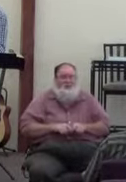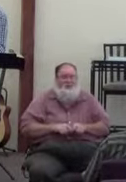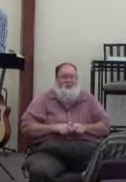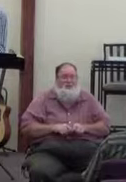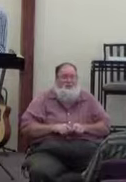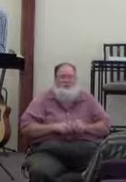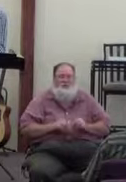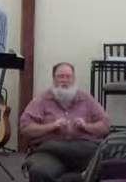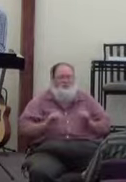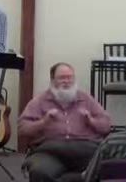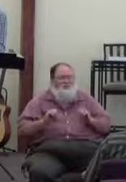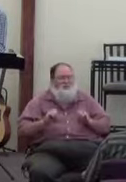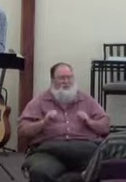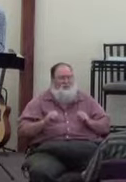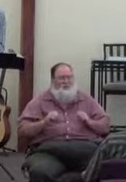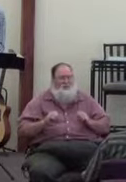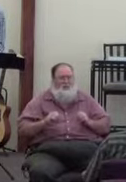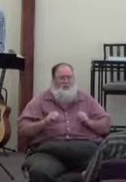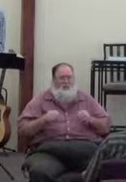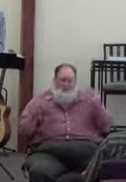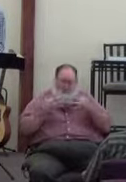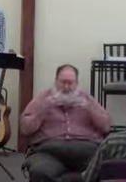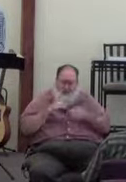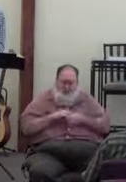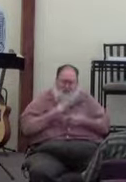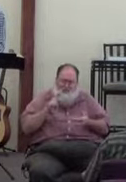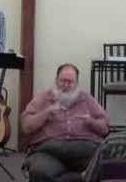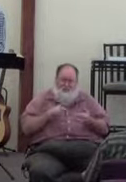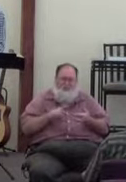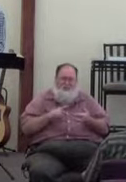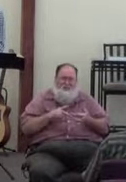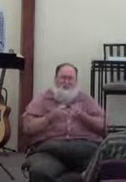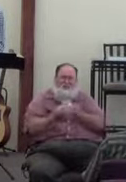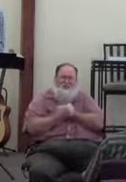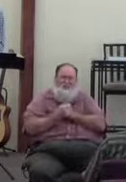in the perfect love of God. No fear.